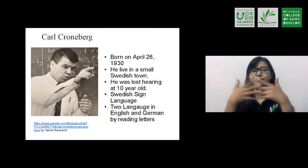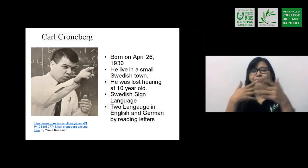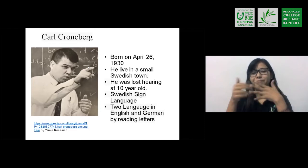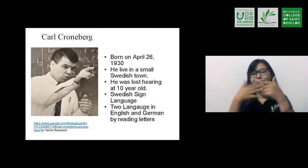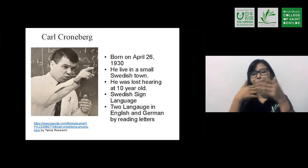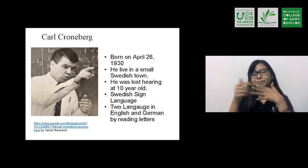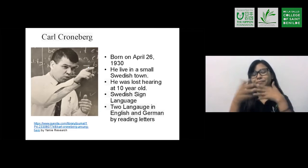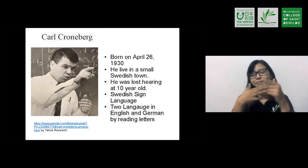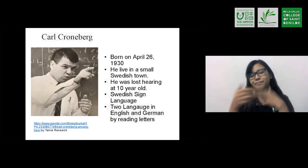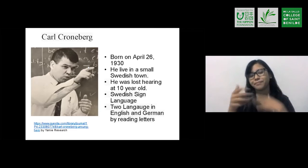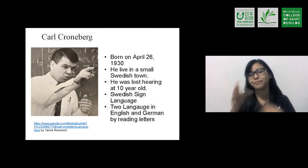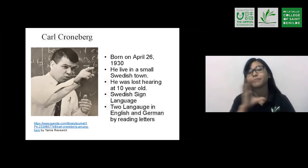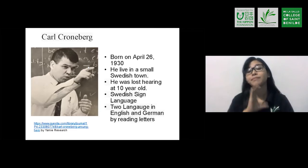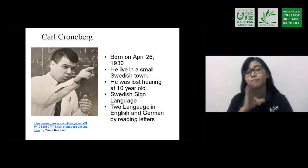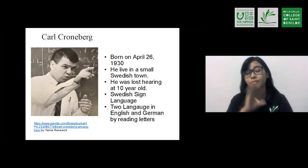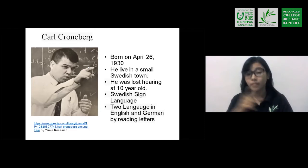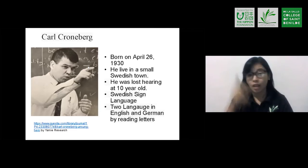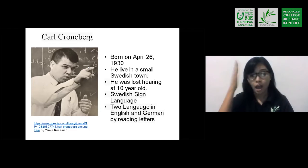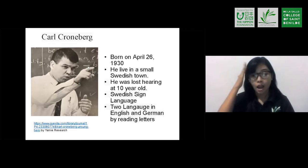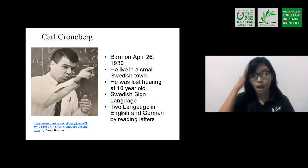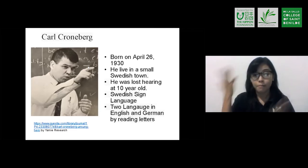Either on the chin or on the cheek. Anyway,